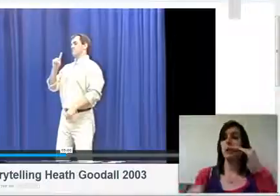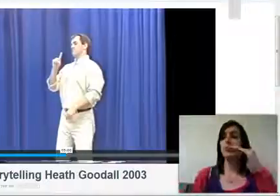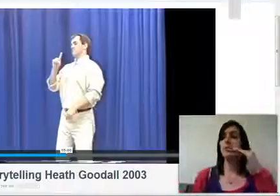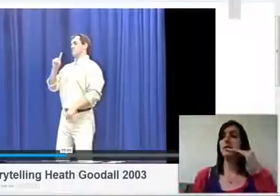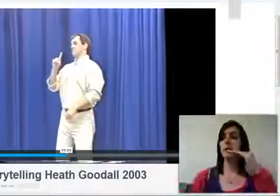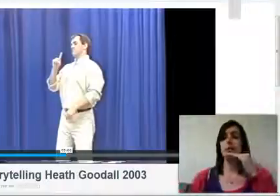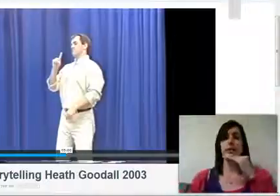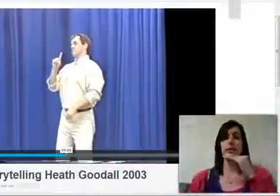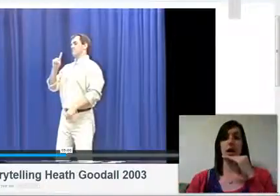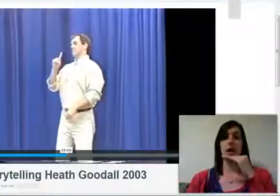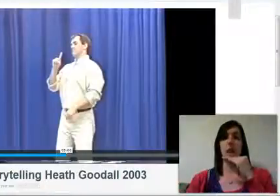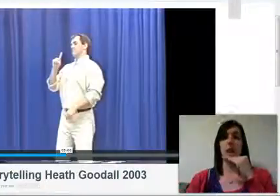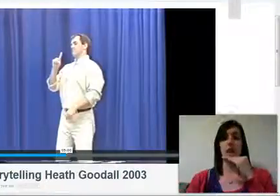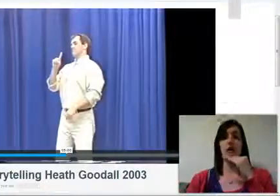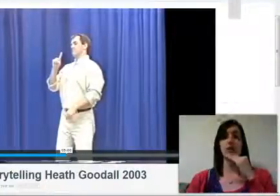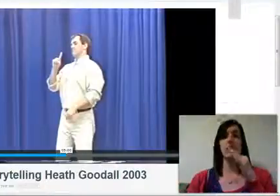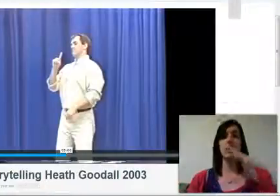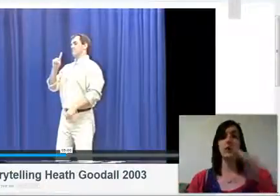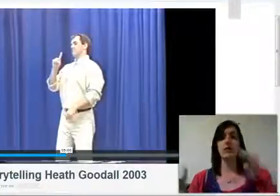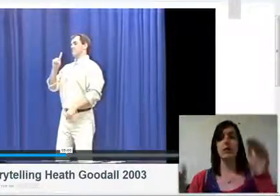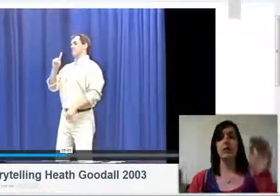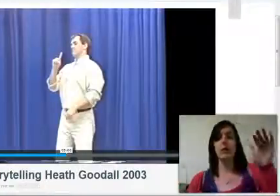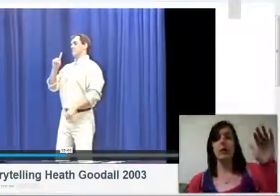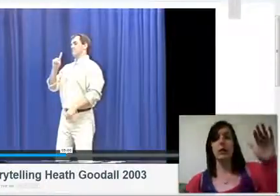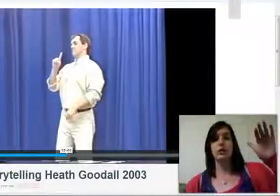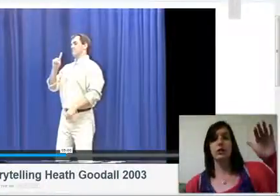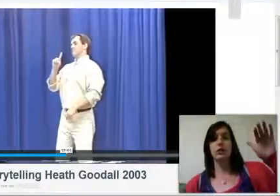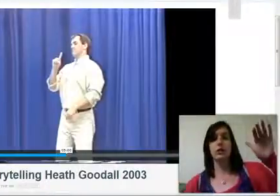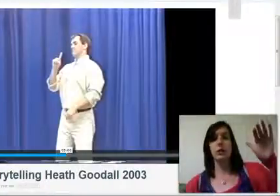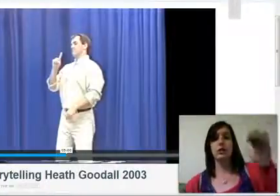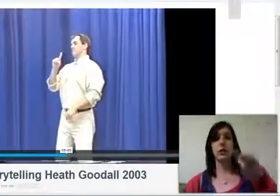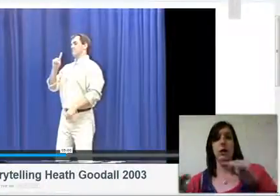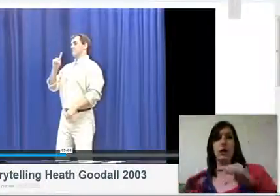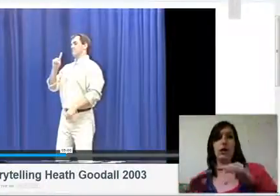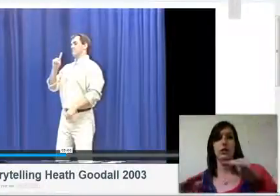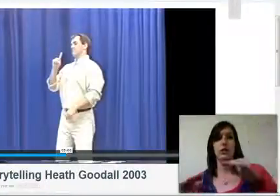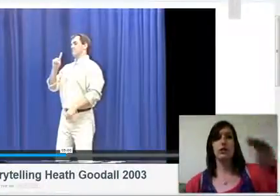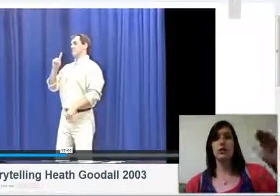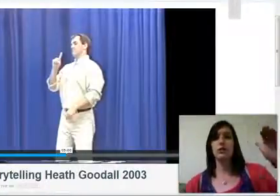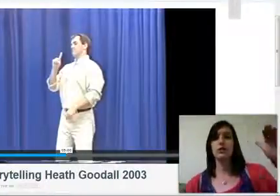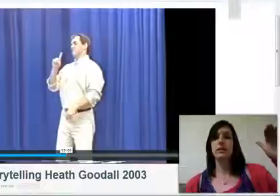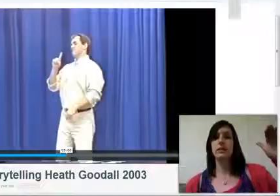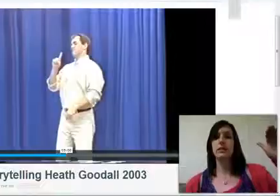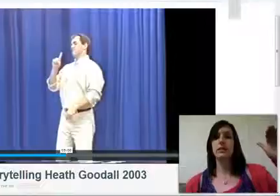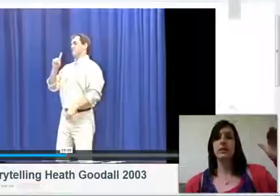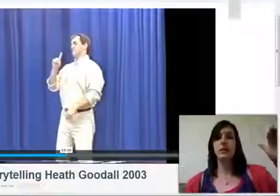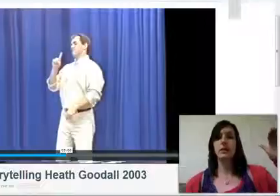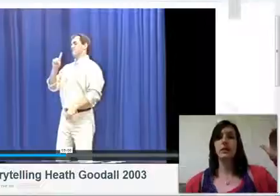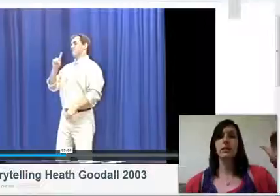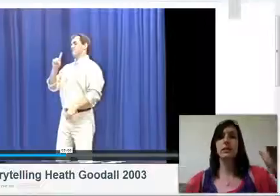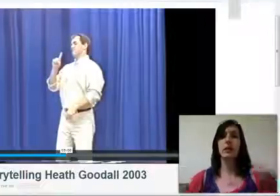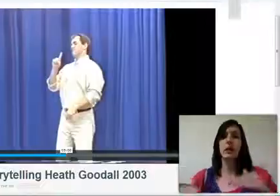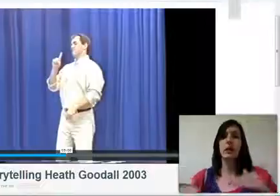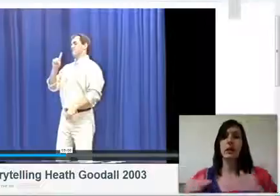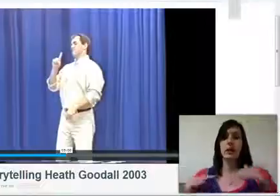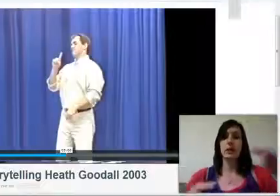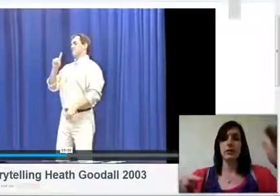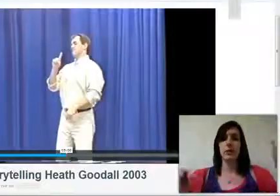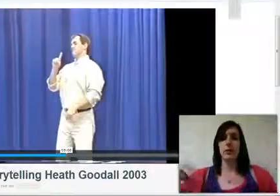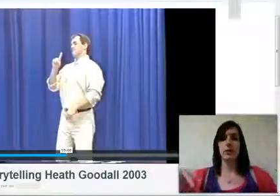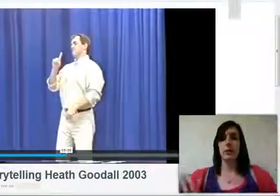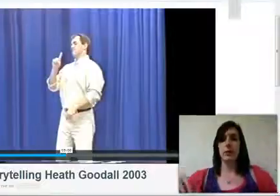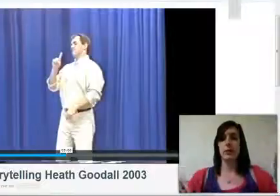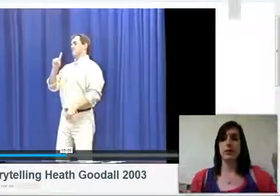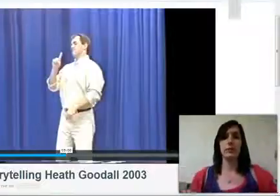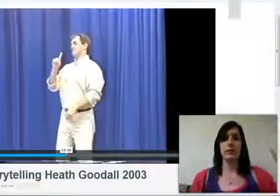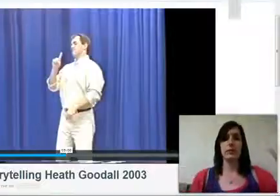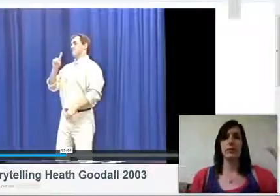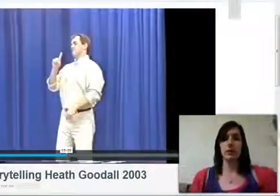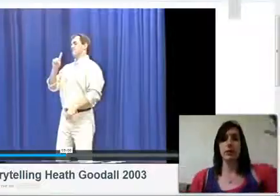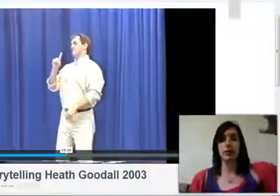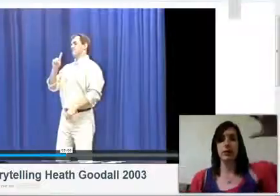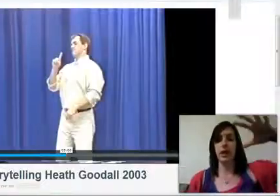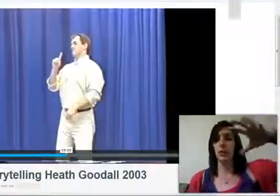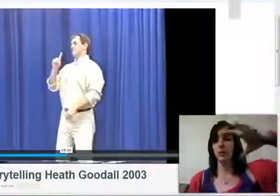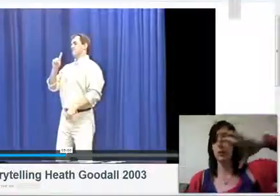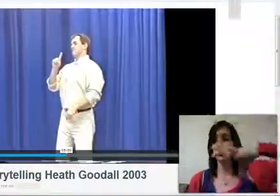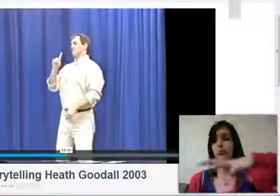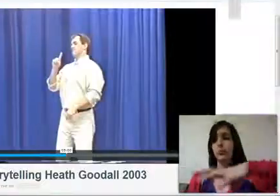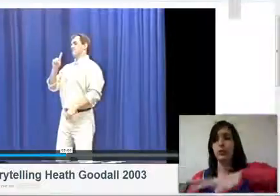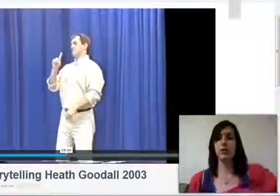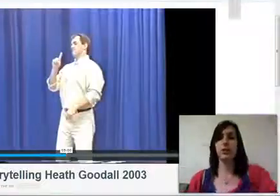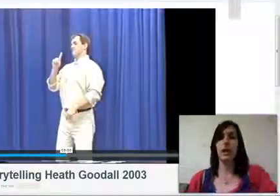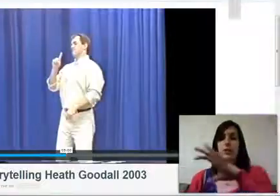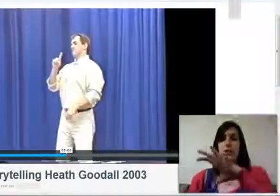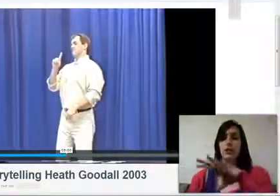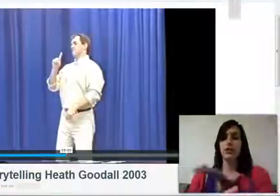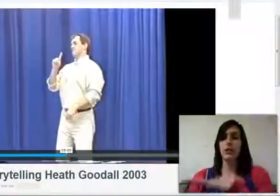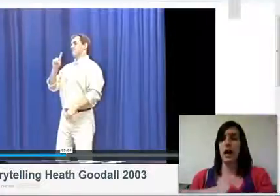her house is down lower. So he's kind of showing the distance between the two and the different, like the perspective and